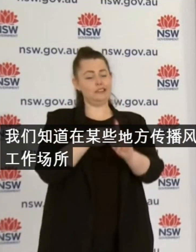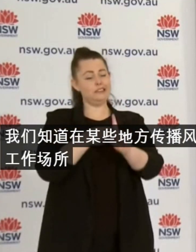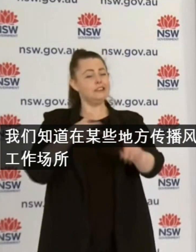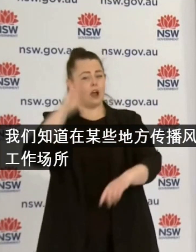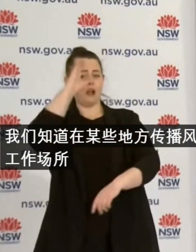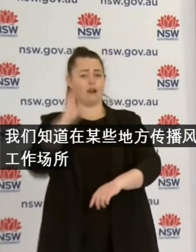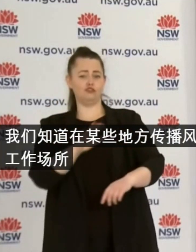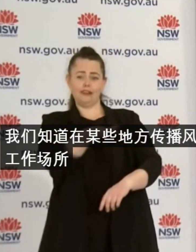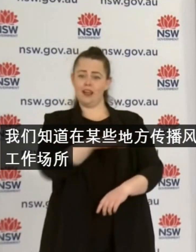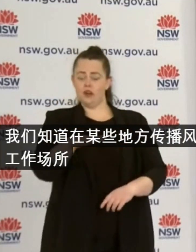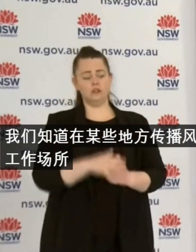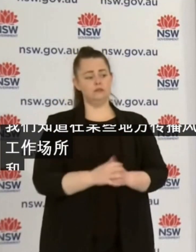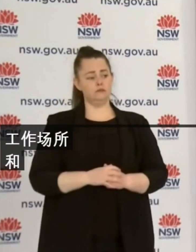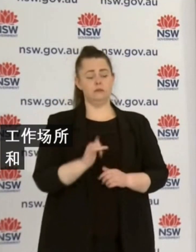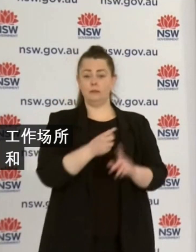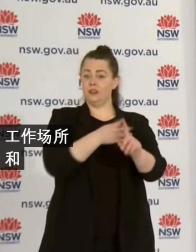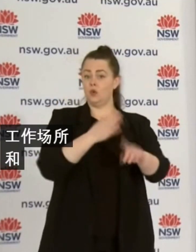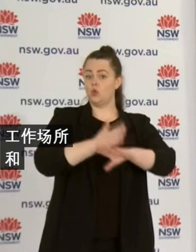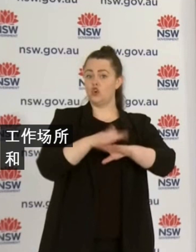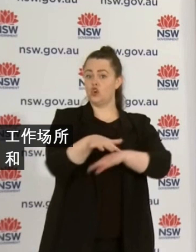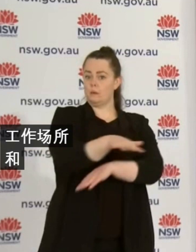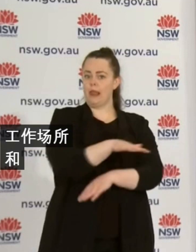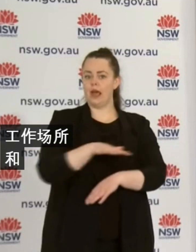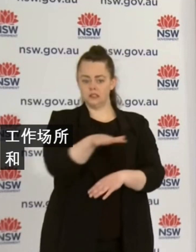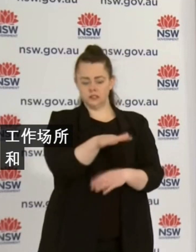certain workplaces, and in places where